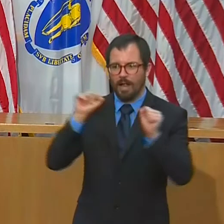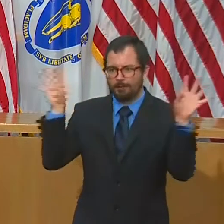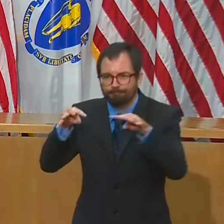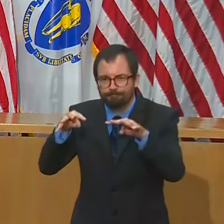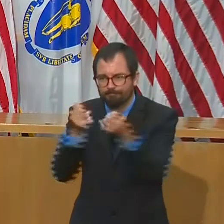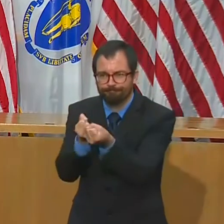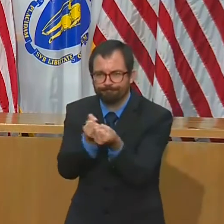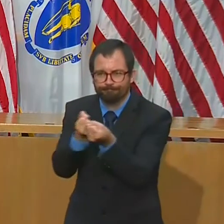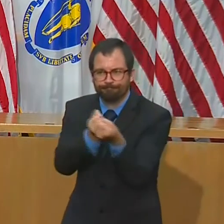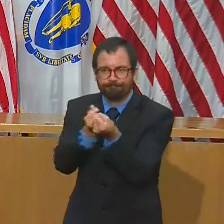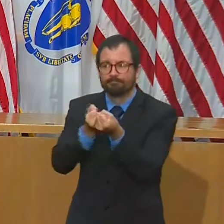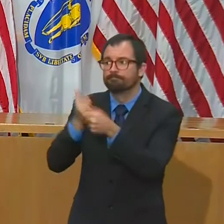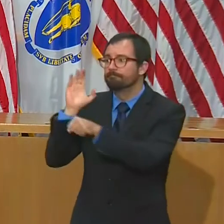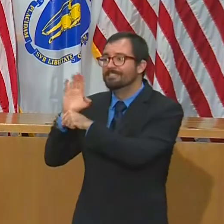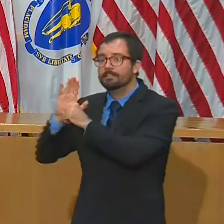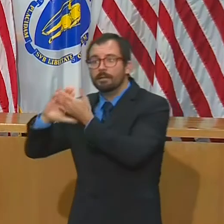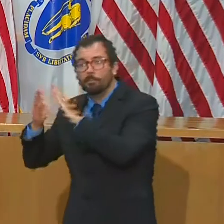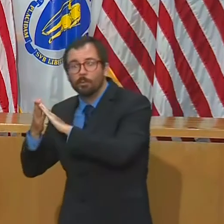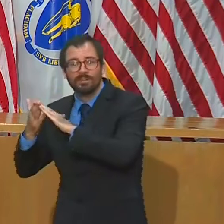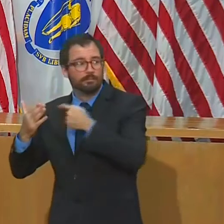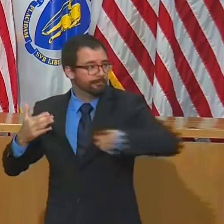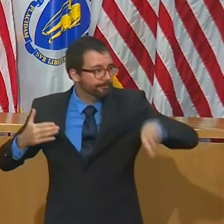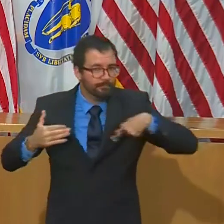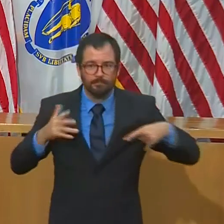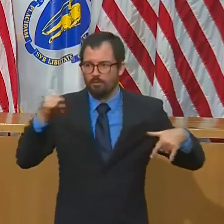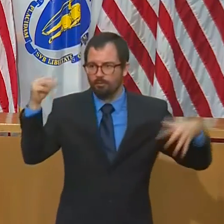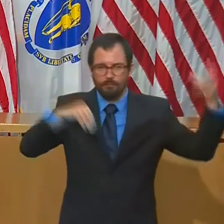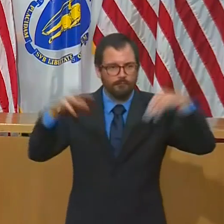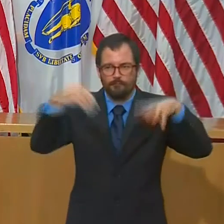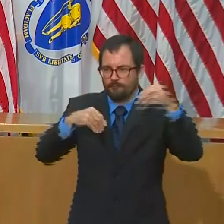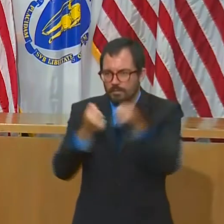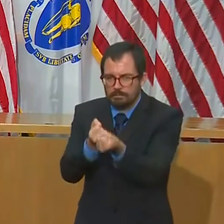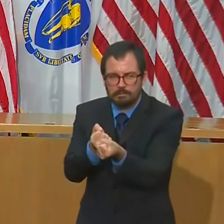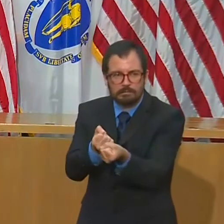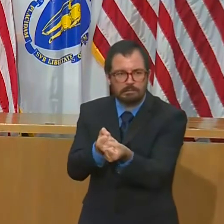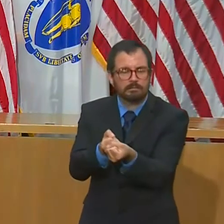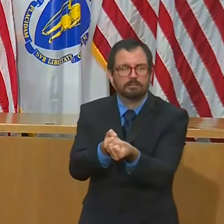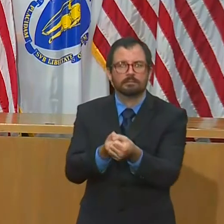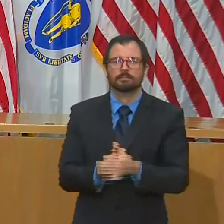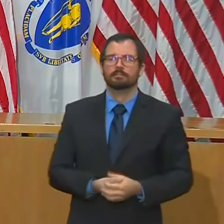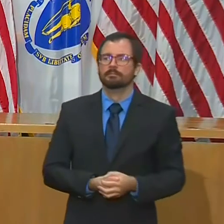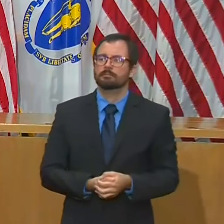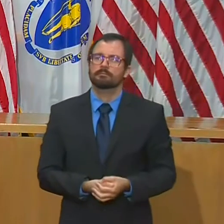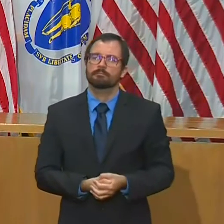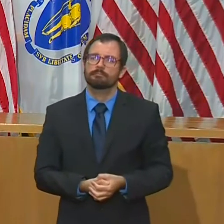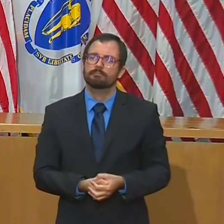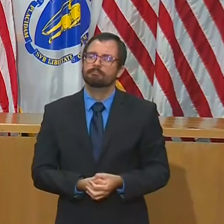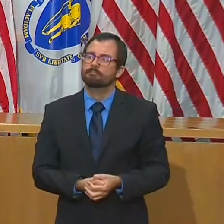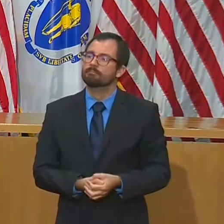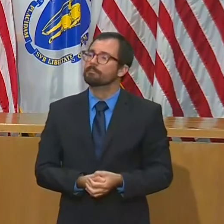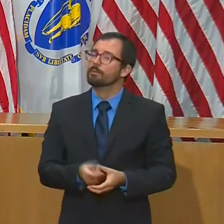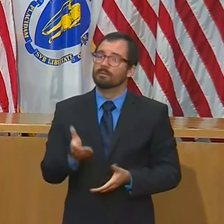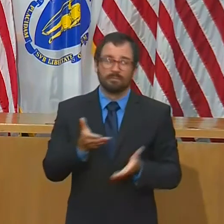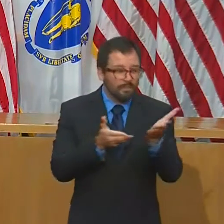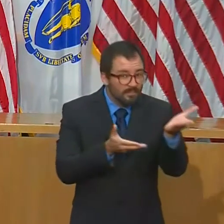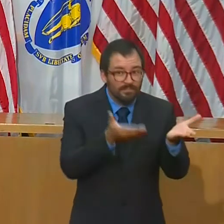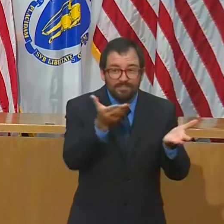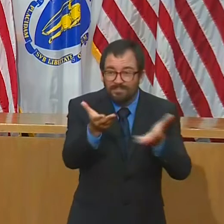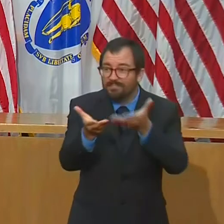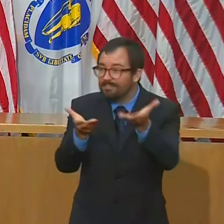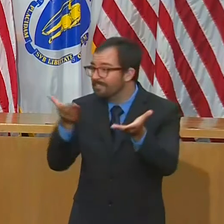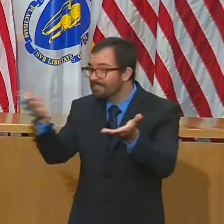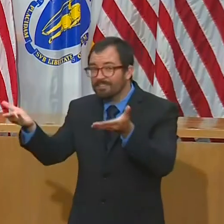safe. But enforcement efforts are only part of the solution to fighting the virus. People must stay vigilant and continue to do their